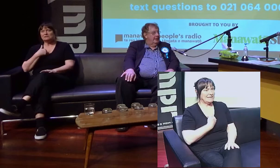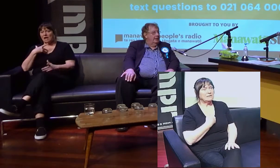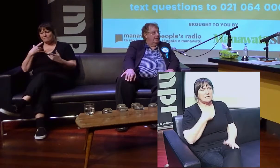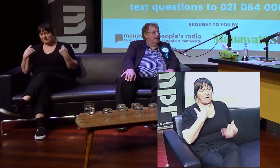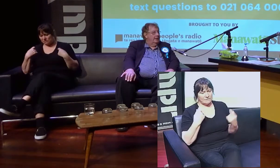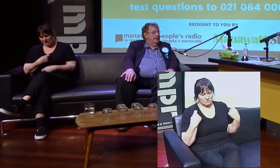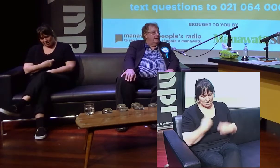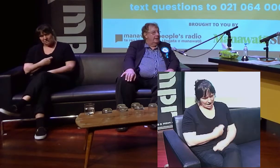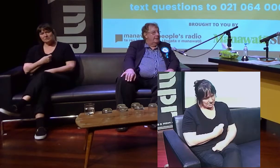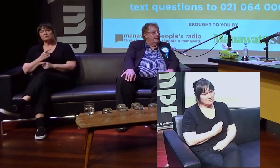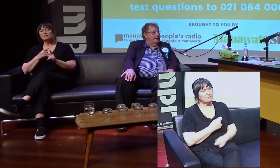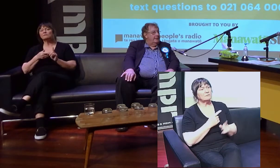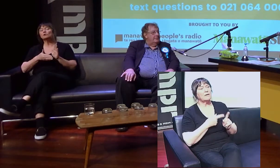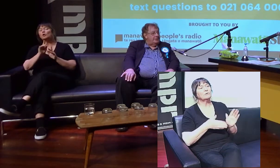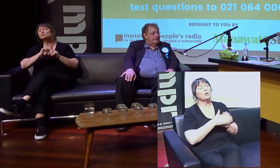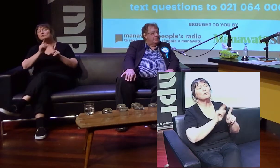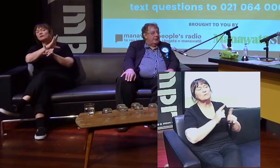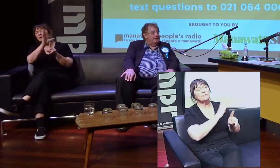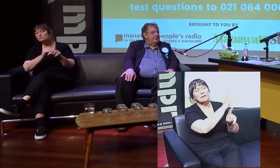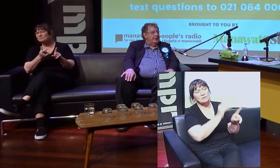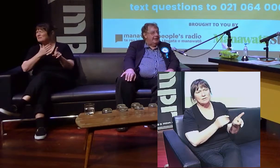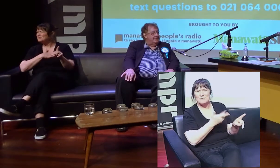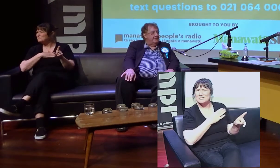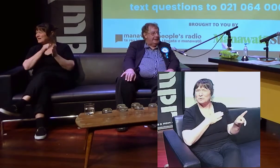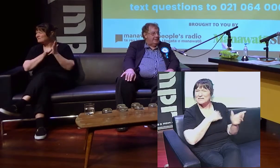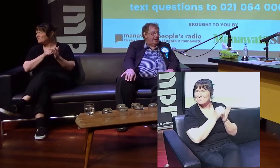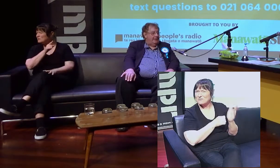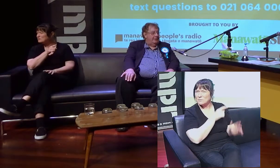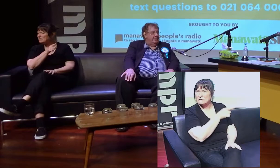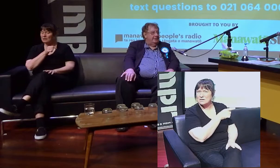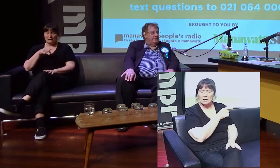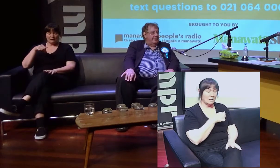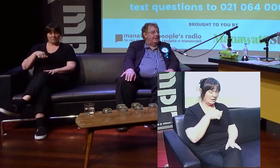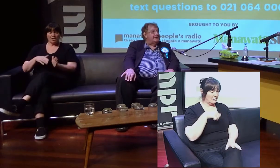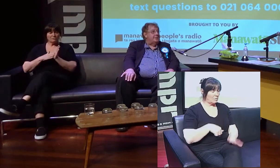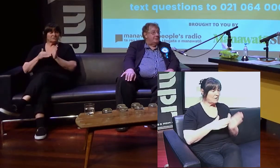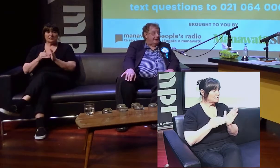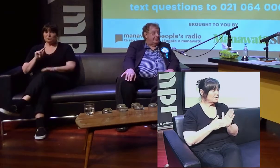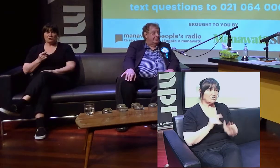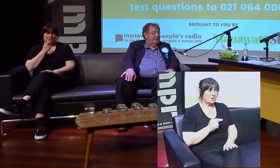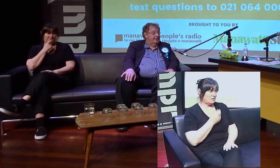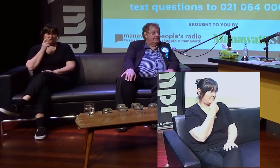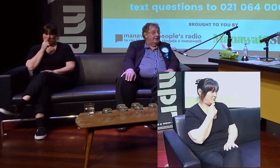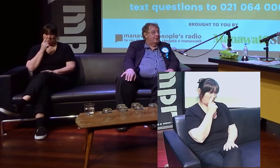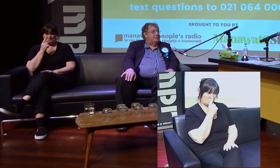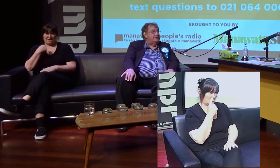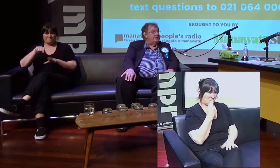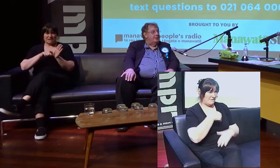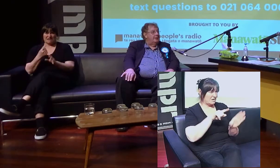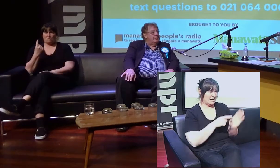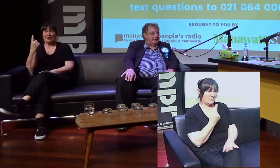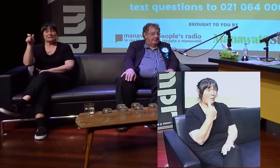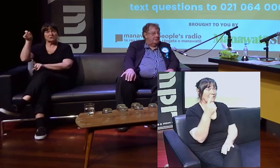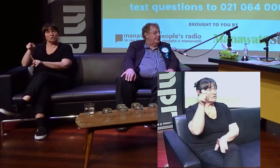that, perhaps with less safe protocols. In New Zealand, we only do a handful anyway. We only do, I think it's single figures. There's only one